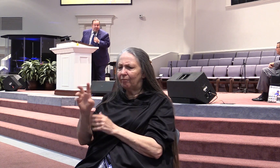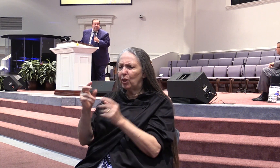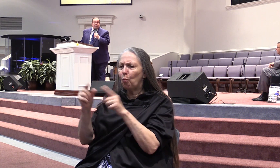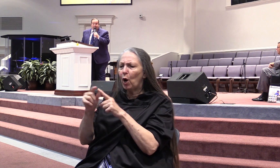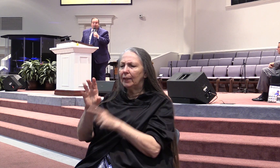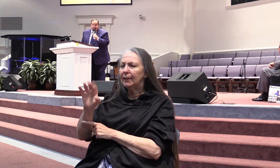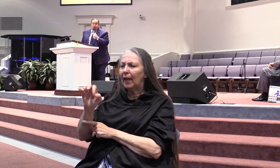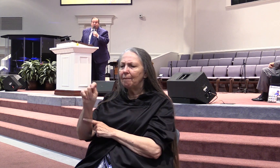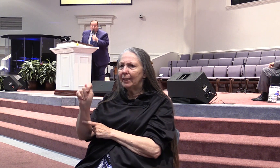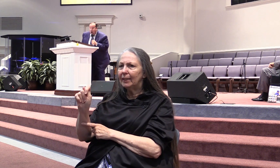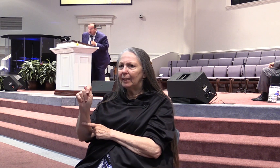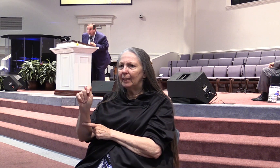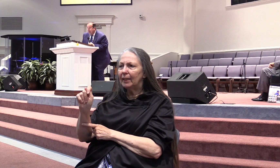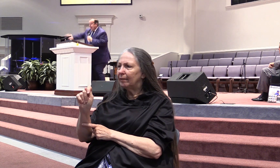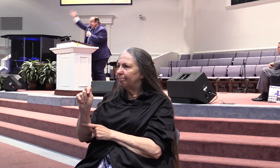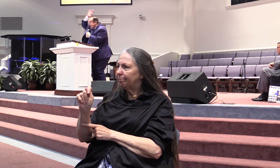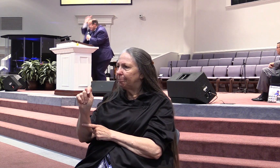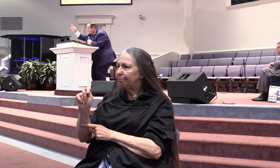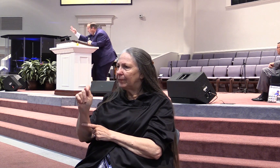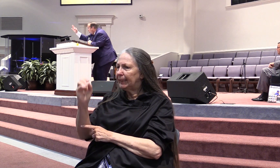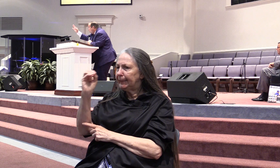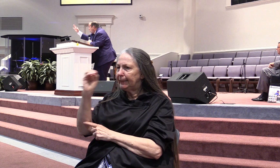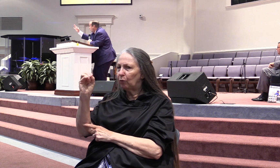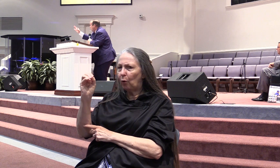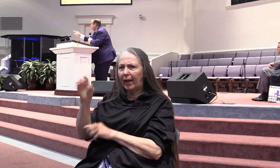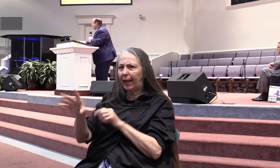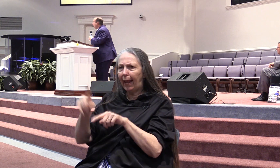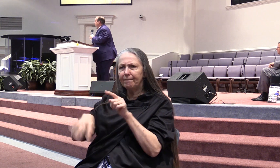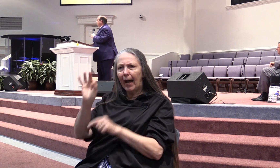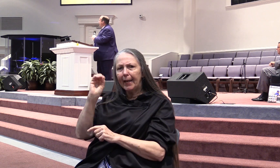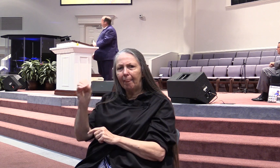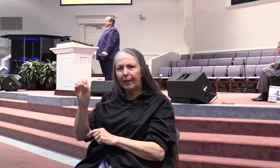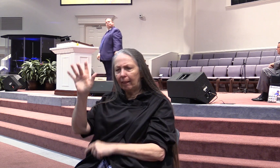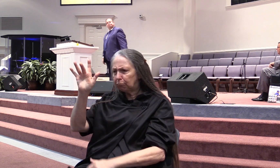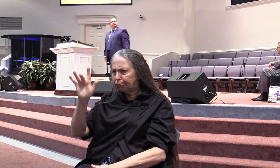covet. You know how many times it occurs? 0.